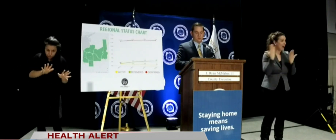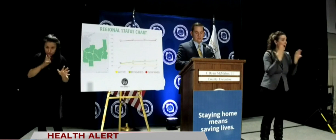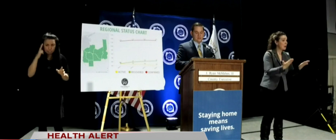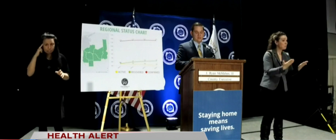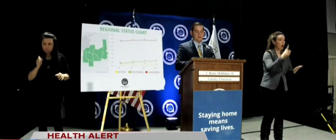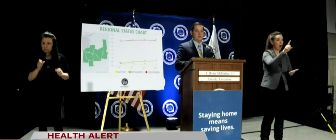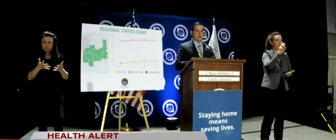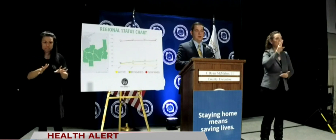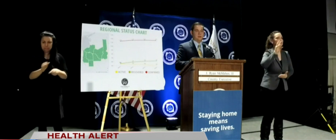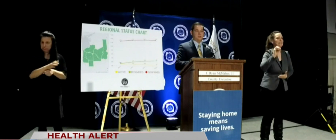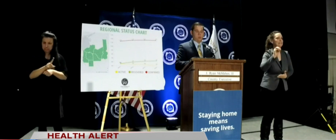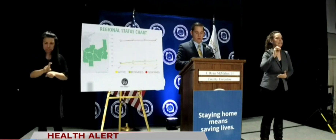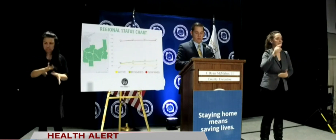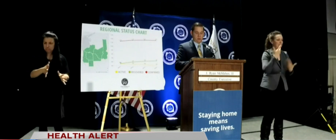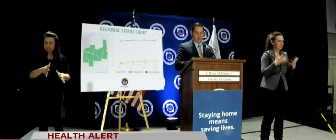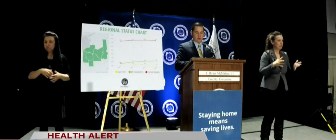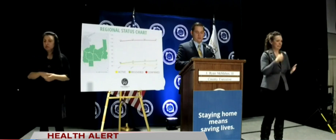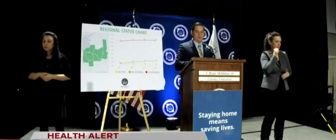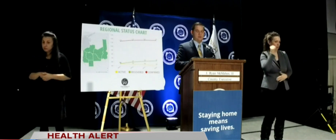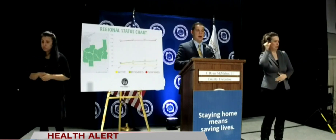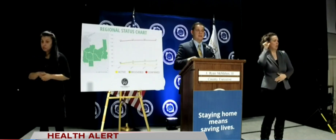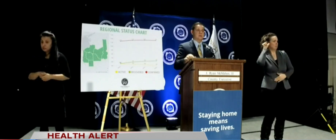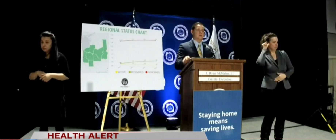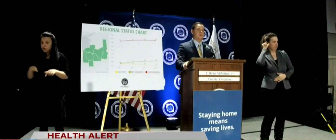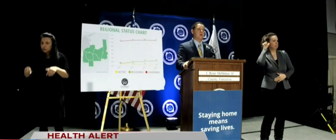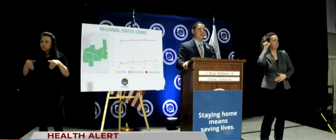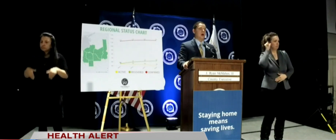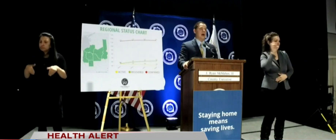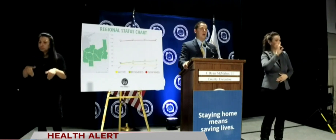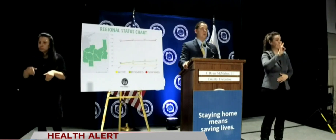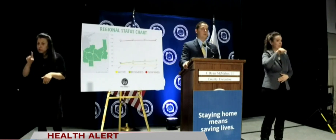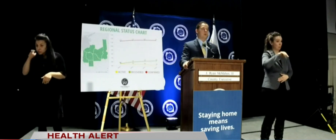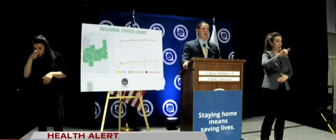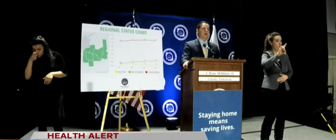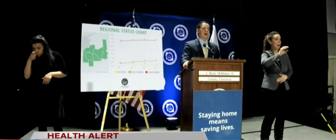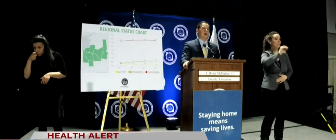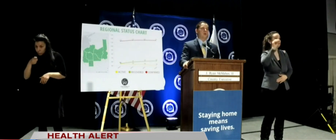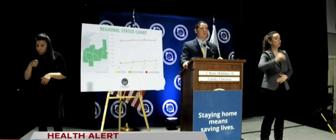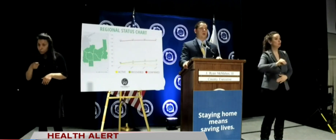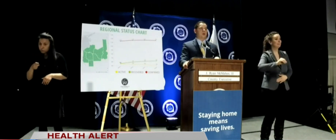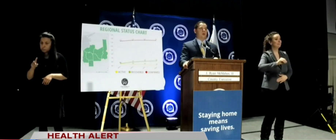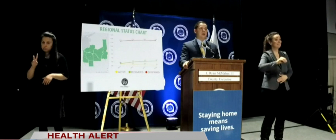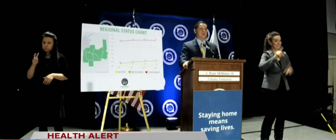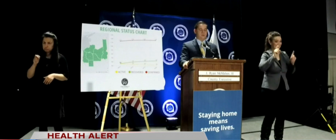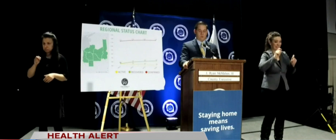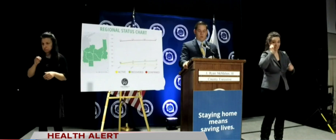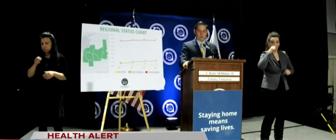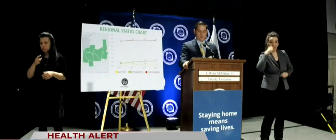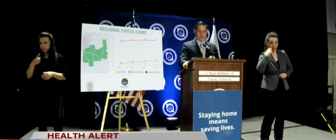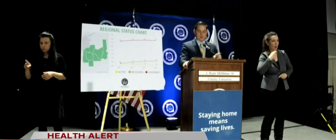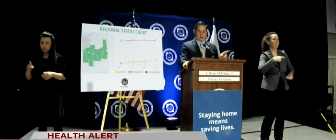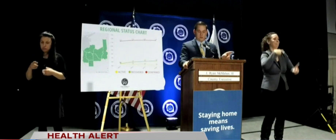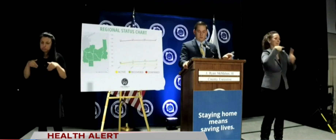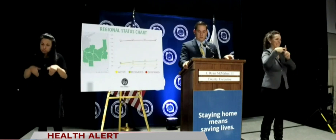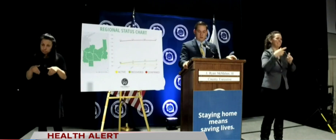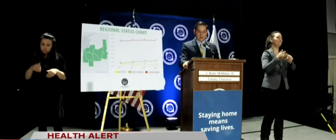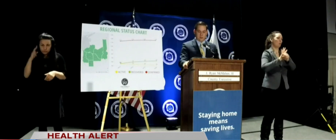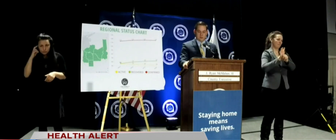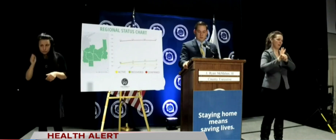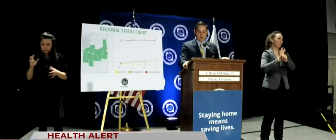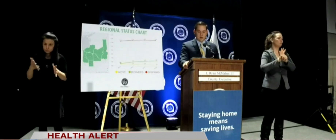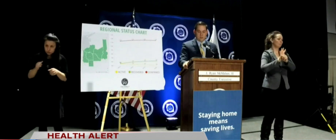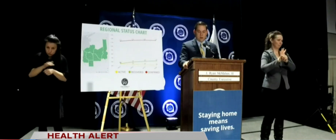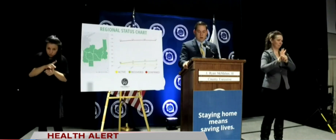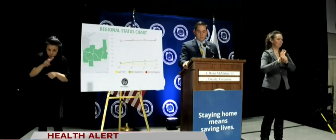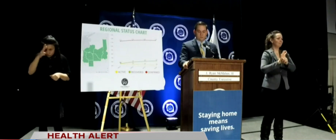7.8% of those tested at this point have tested positive. What's important now is we're in a process, and we'll go through this in a second. We've been touching on